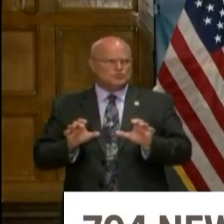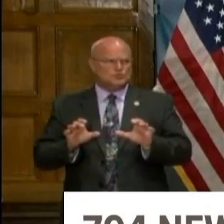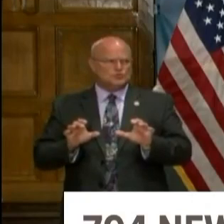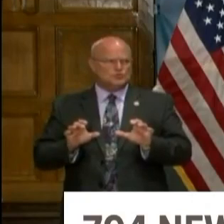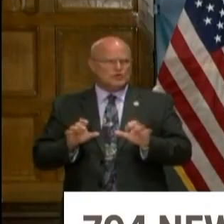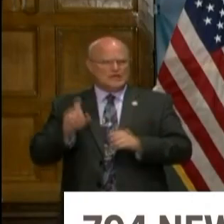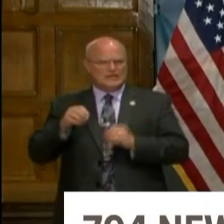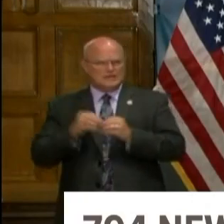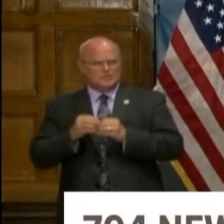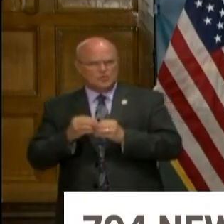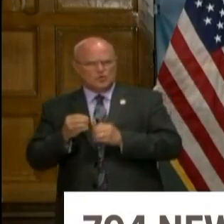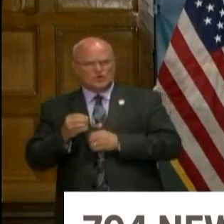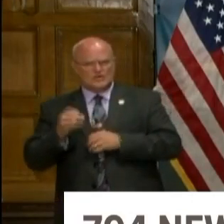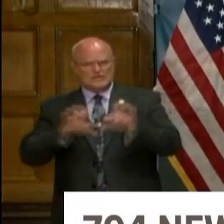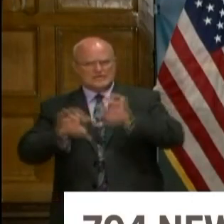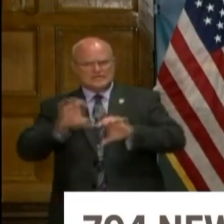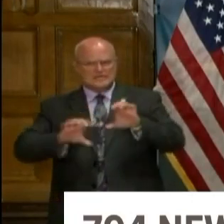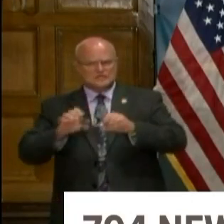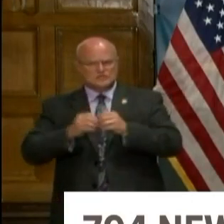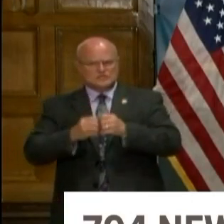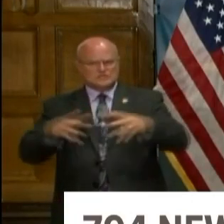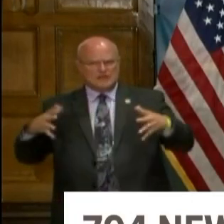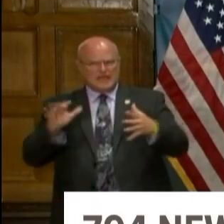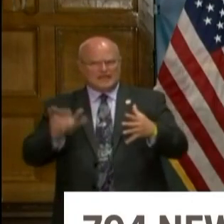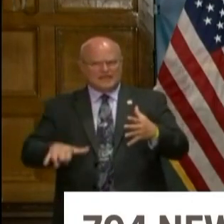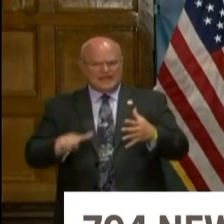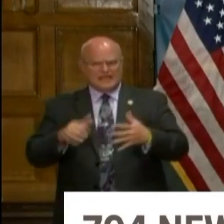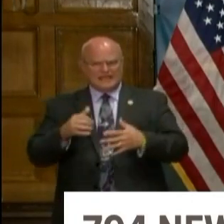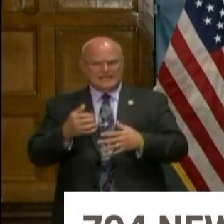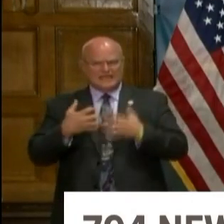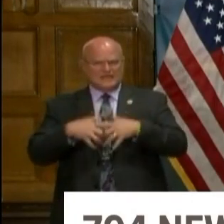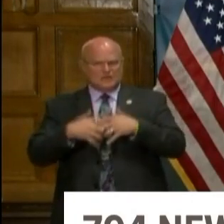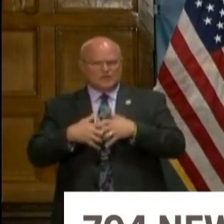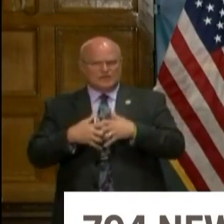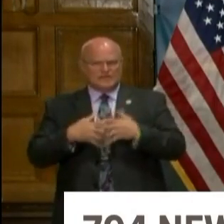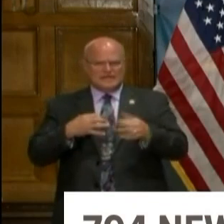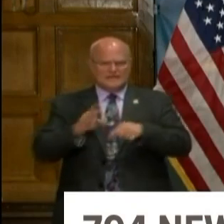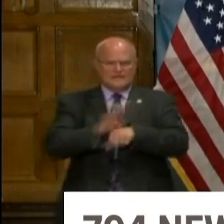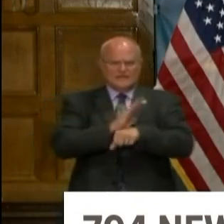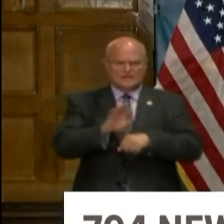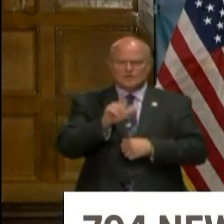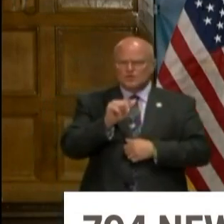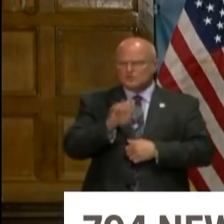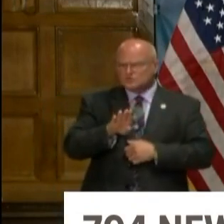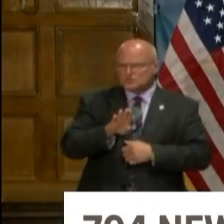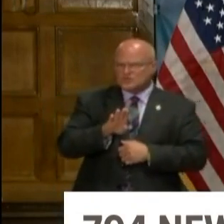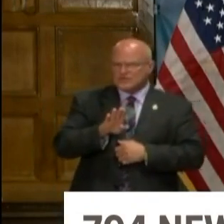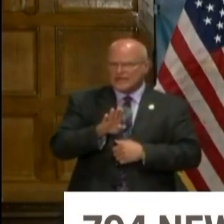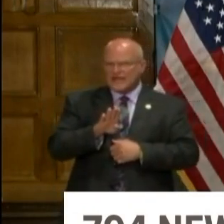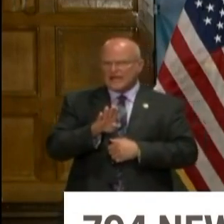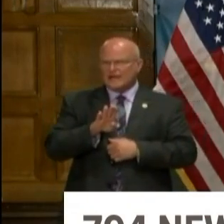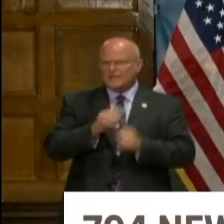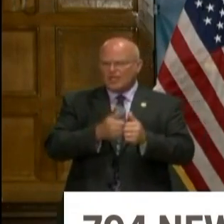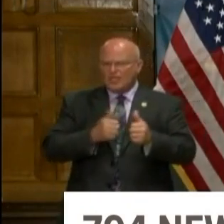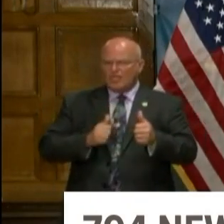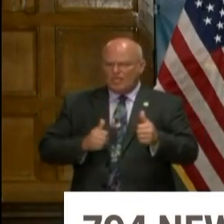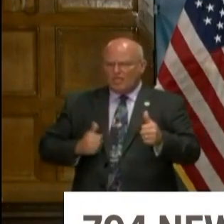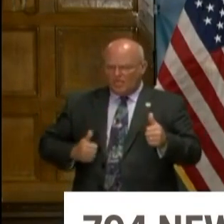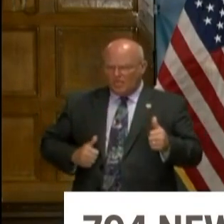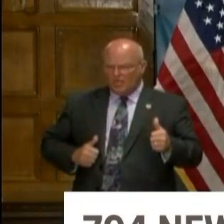more resources to expand that in case the commercial lab situation just lags?